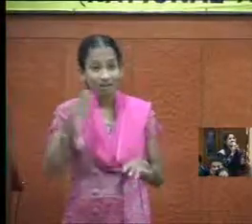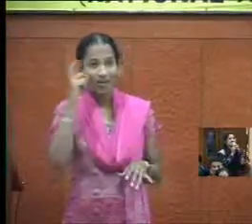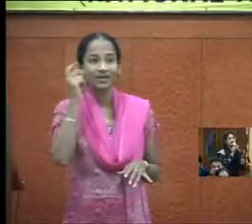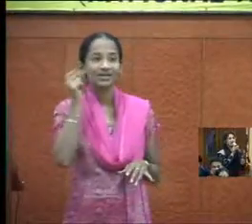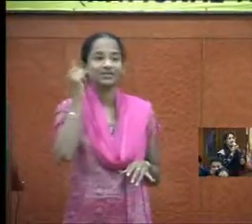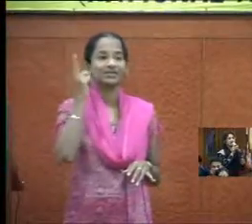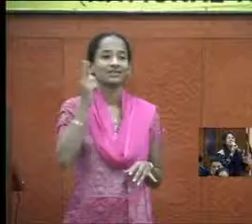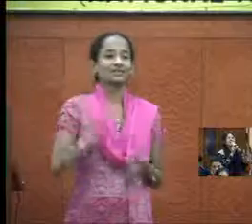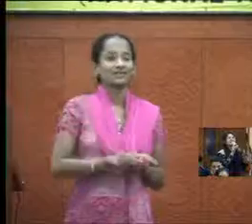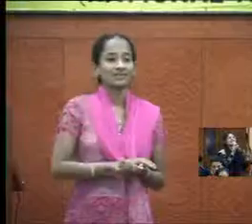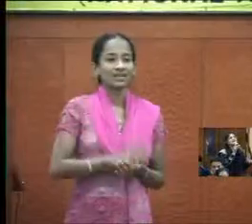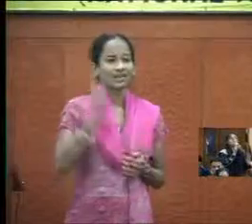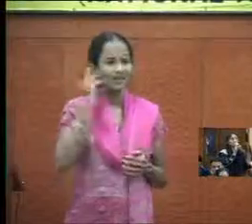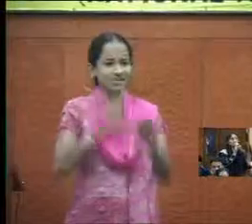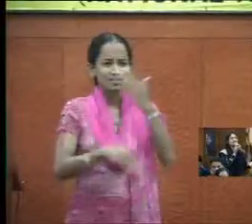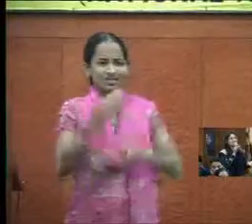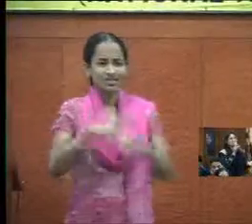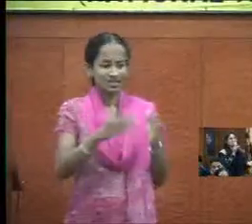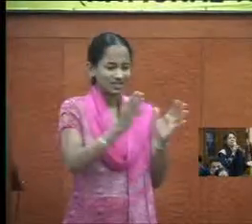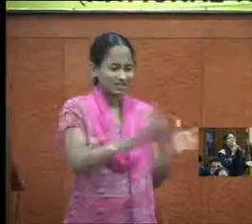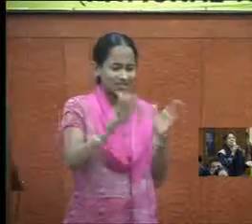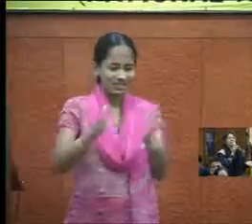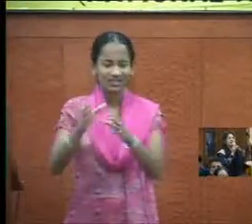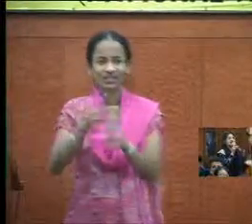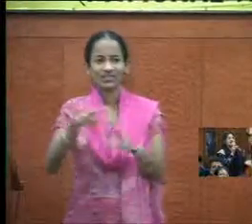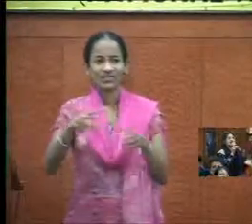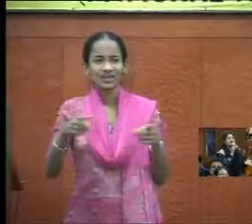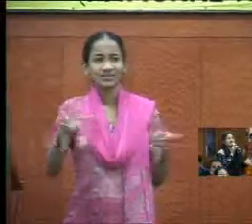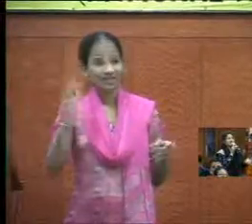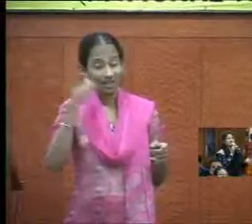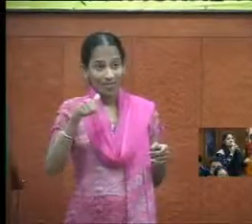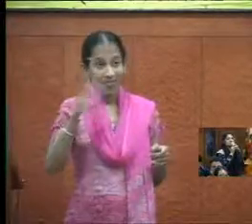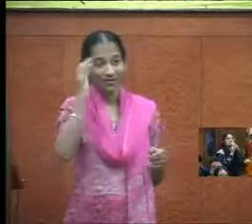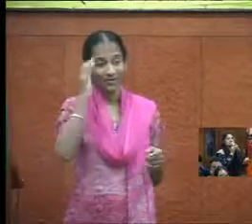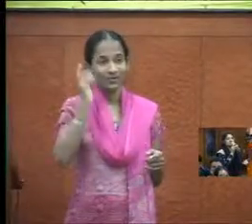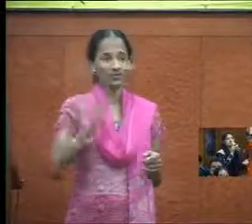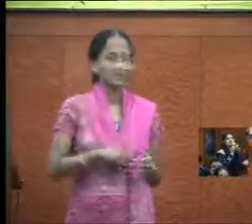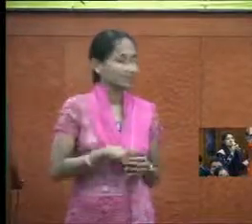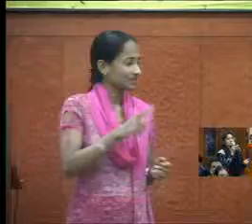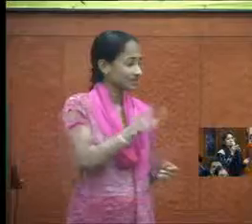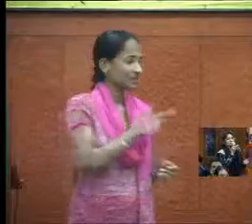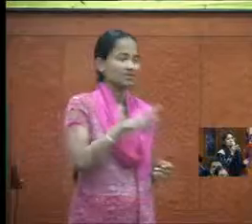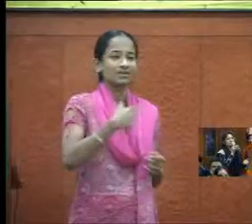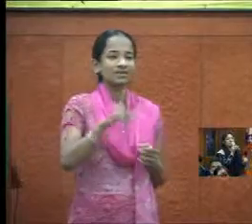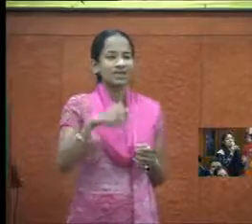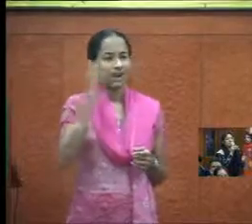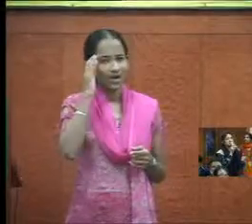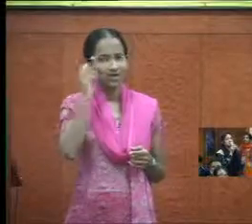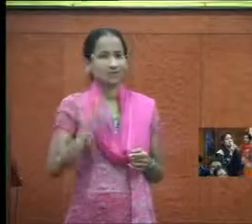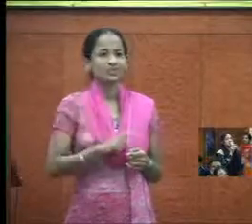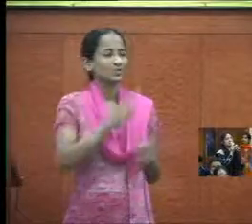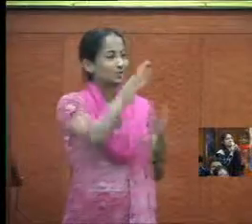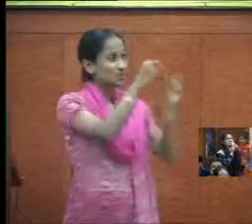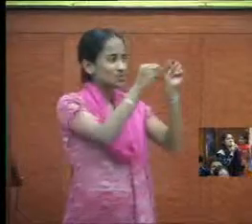this area also, they are transferred to another department. And they actually are not able to contribute